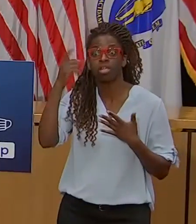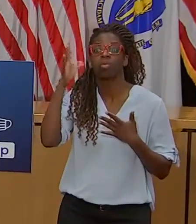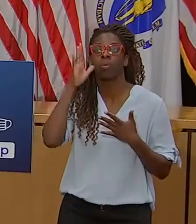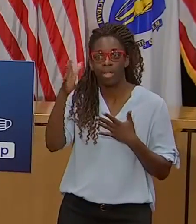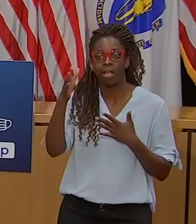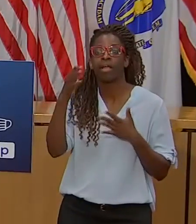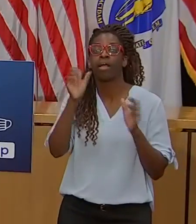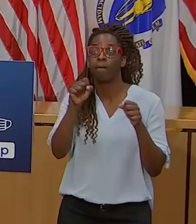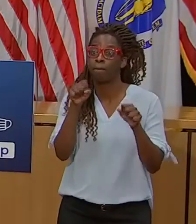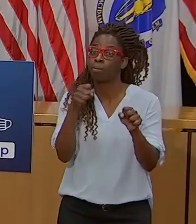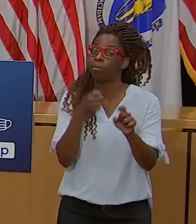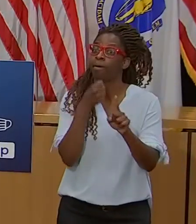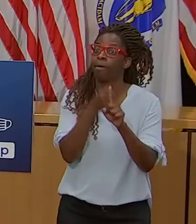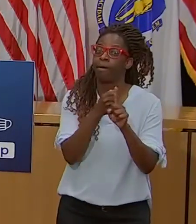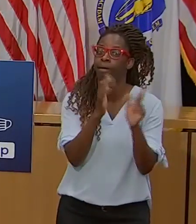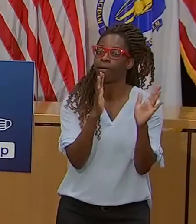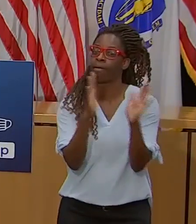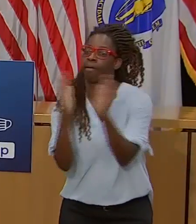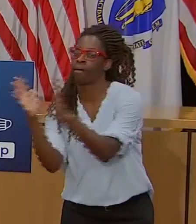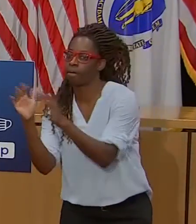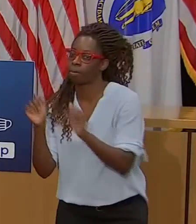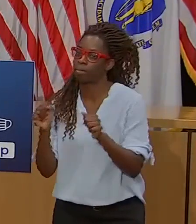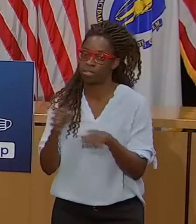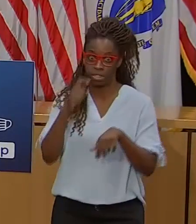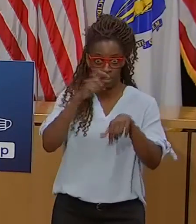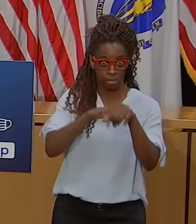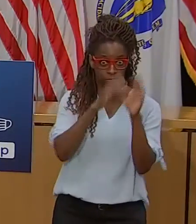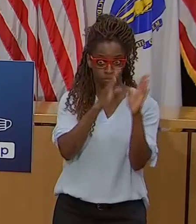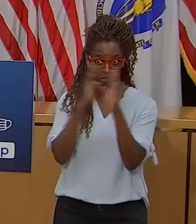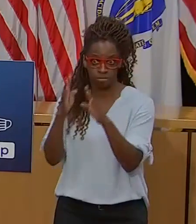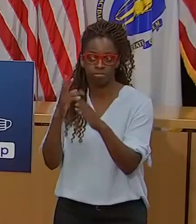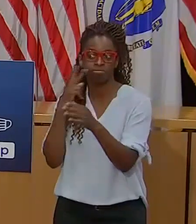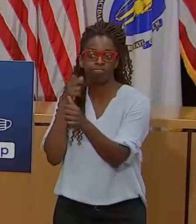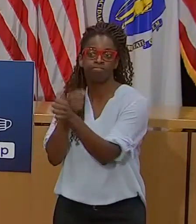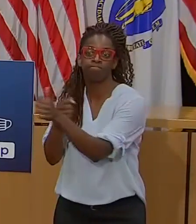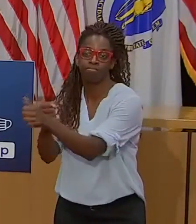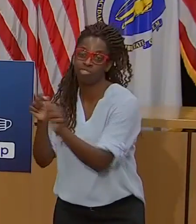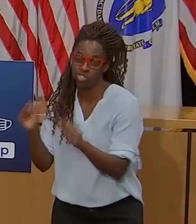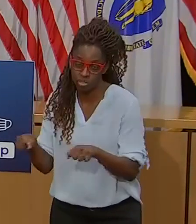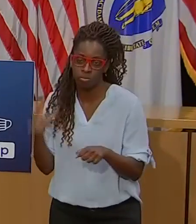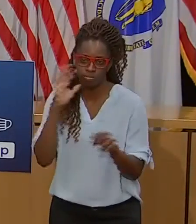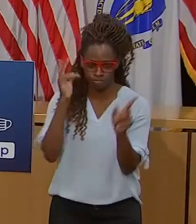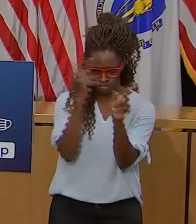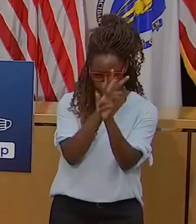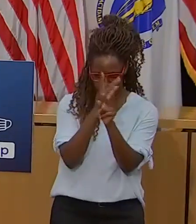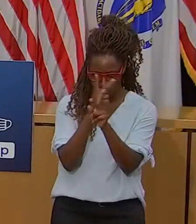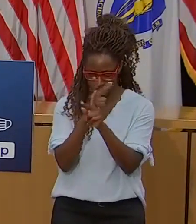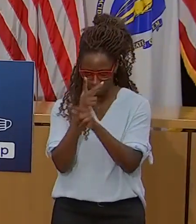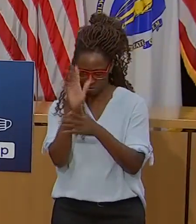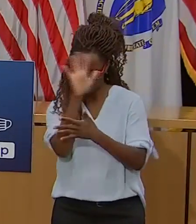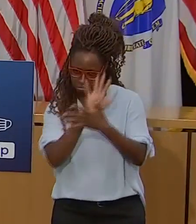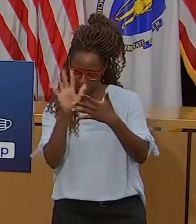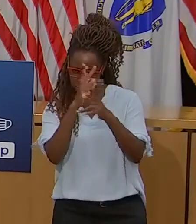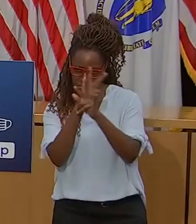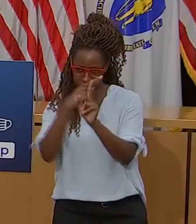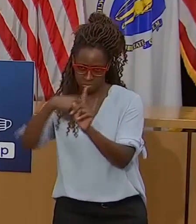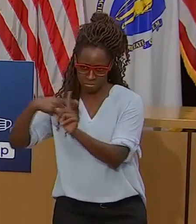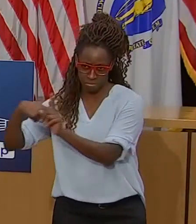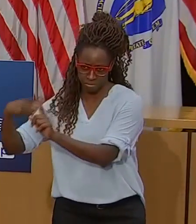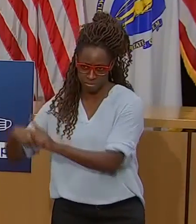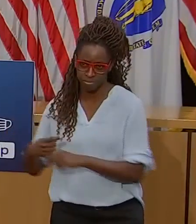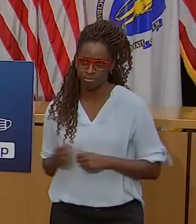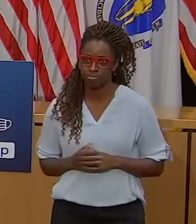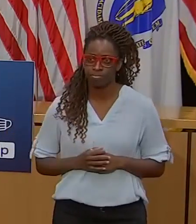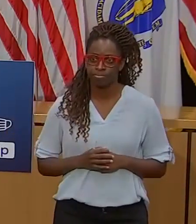many variables that are still being worked out to say exactly when this stage of the process would get underway, but